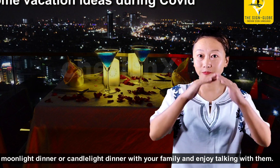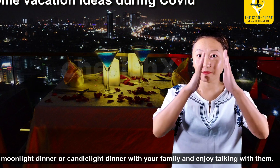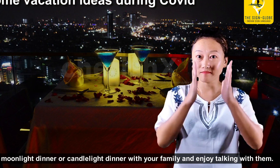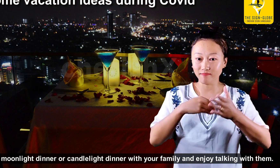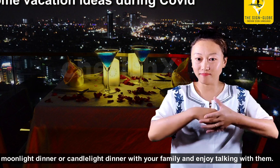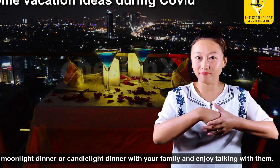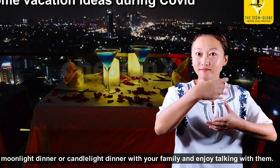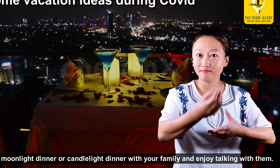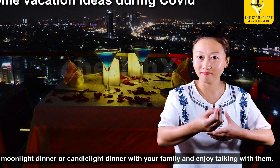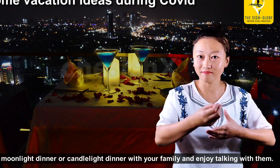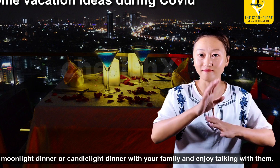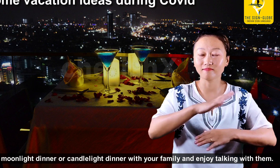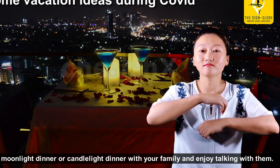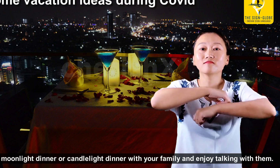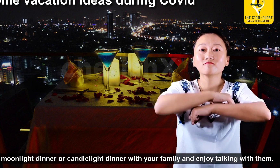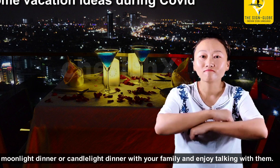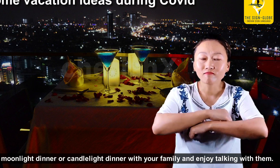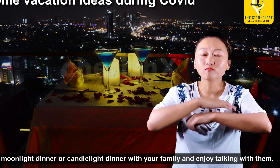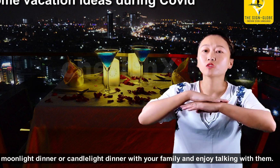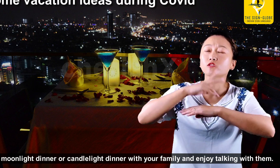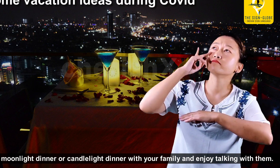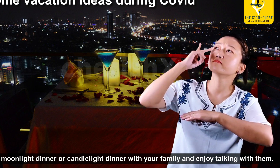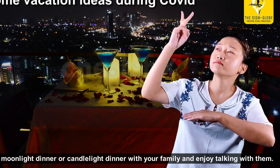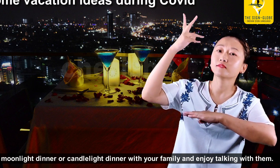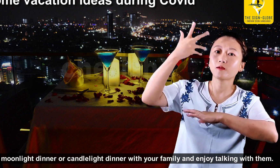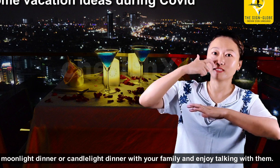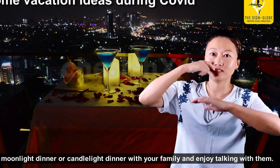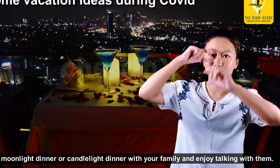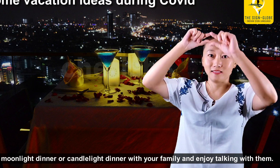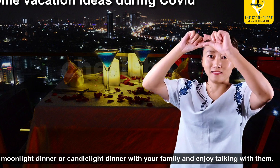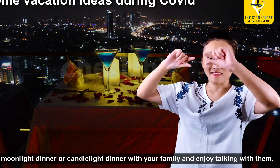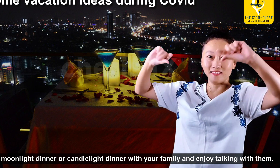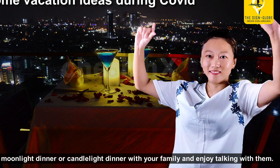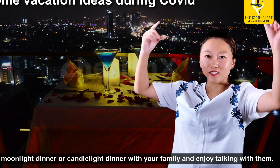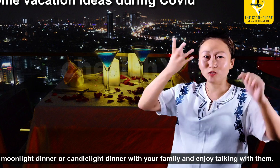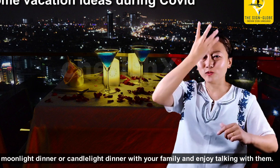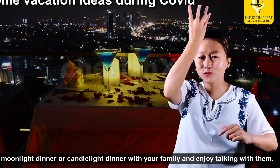A moonlight dinner or candlelight dinner with your family and enjoy talking with them.